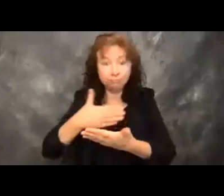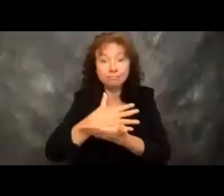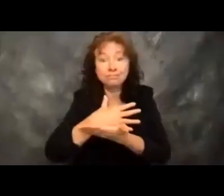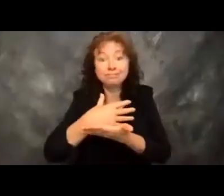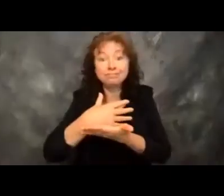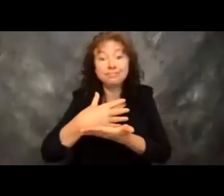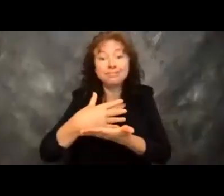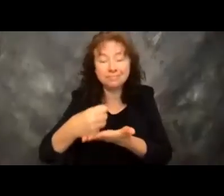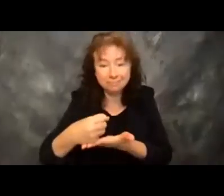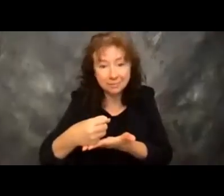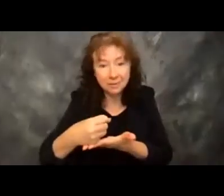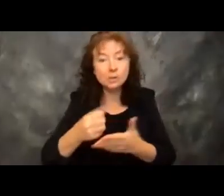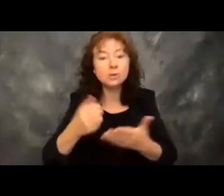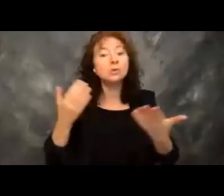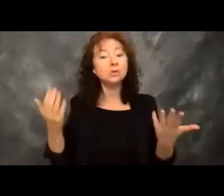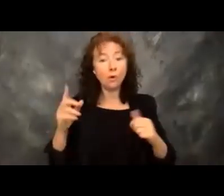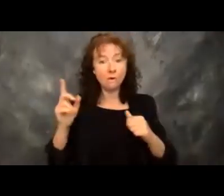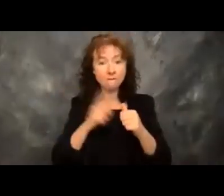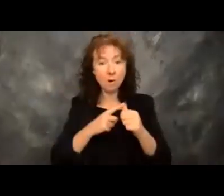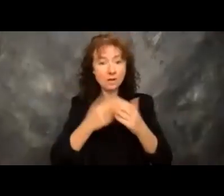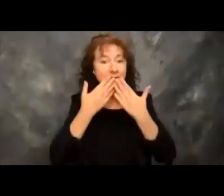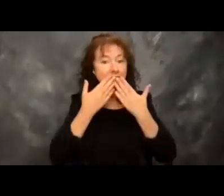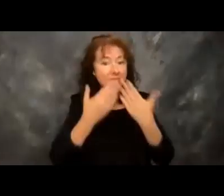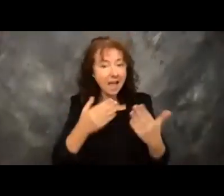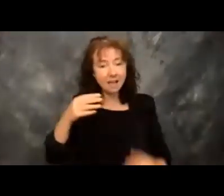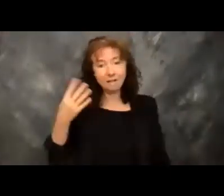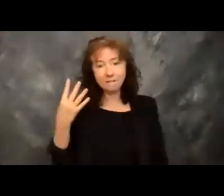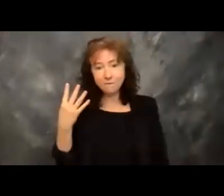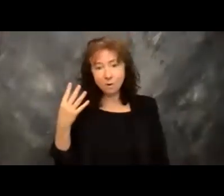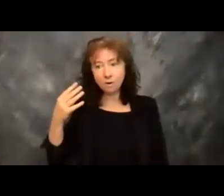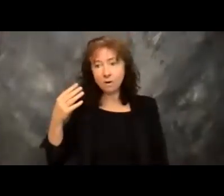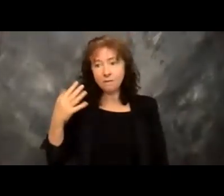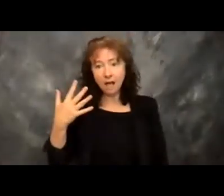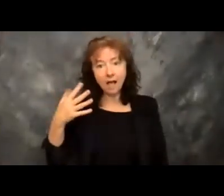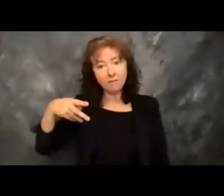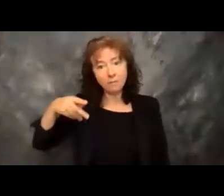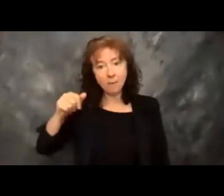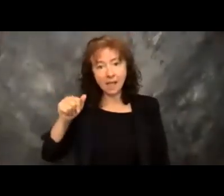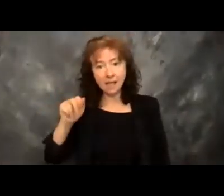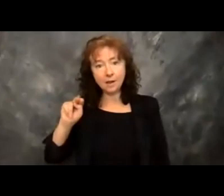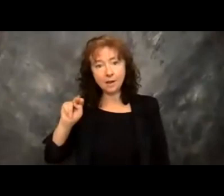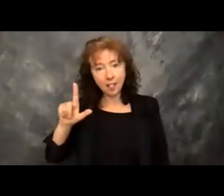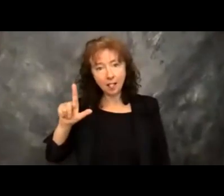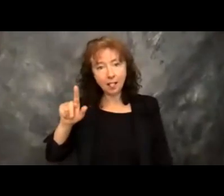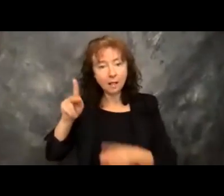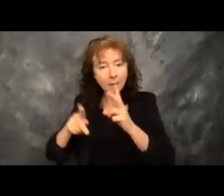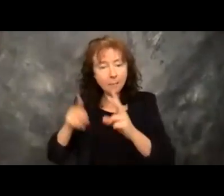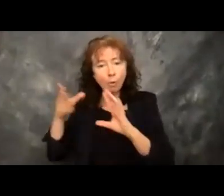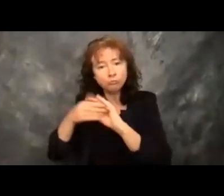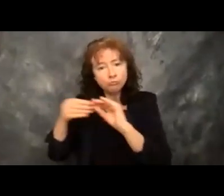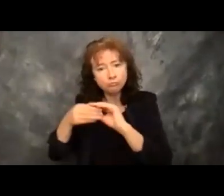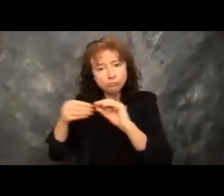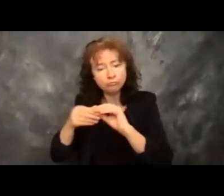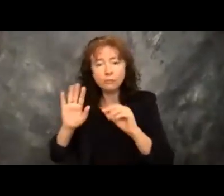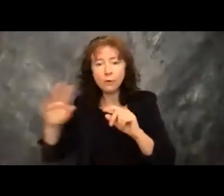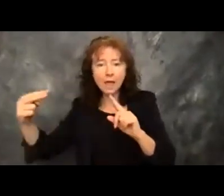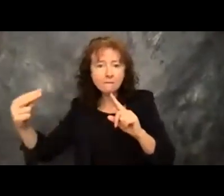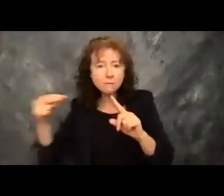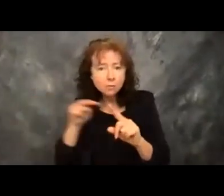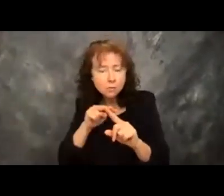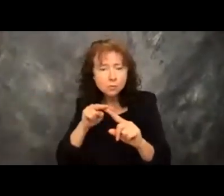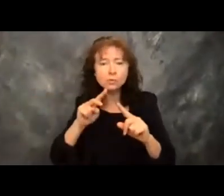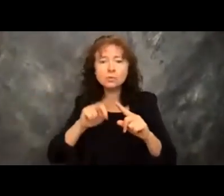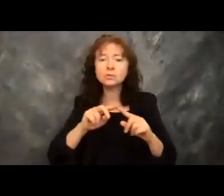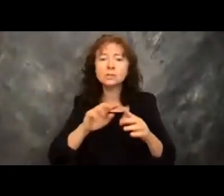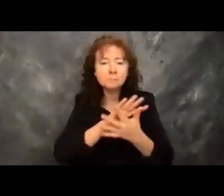by thanking all of our panelists for your presentations and your insights, all of our participants for being